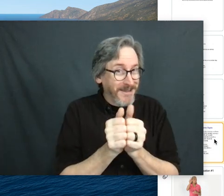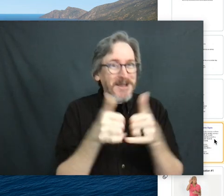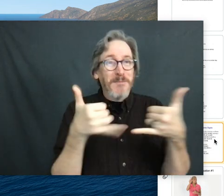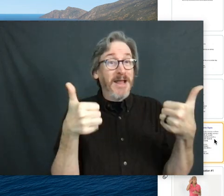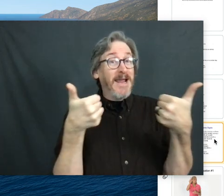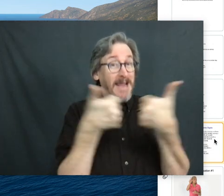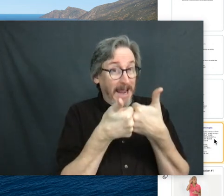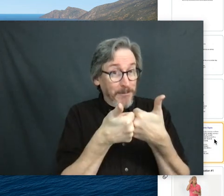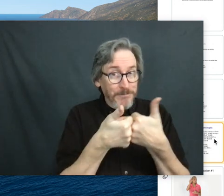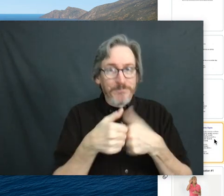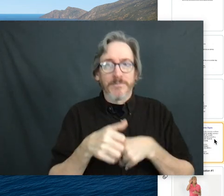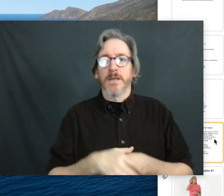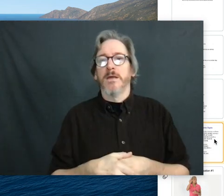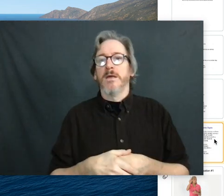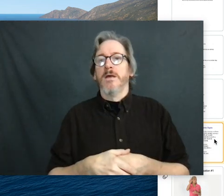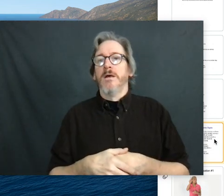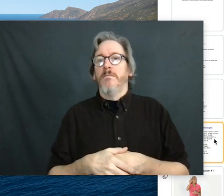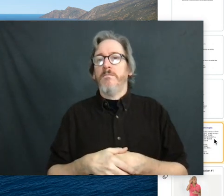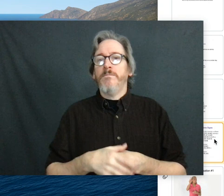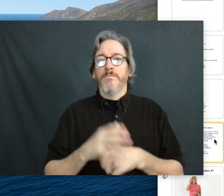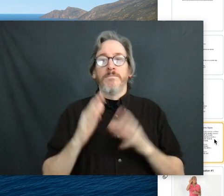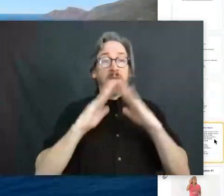with, play game.